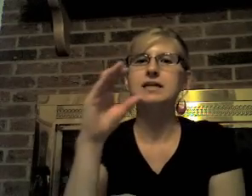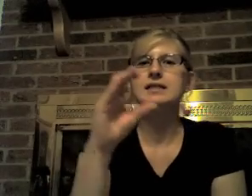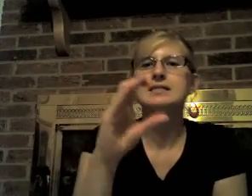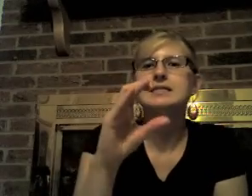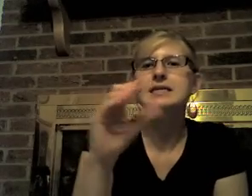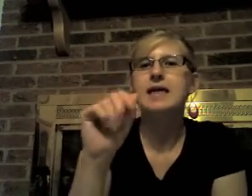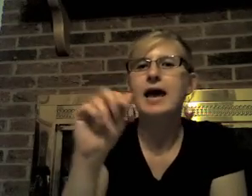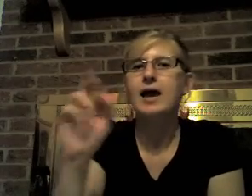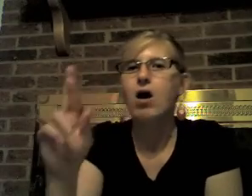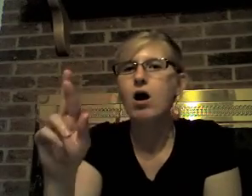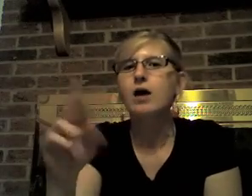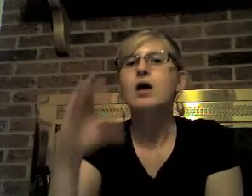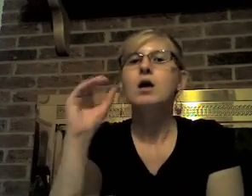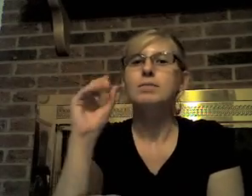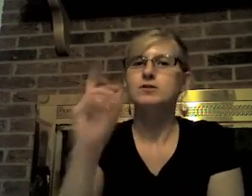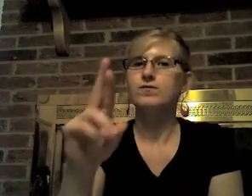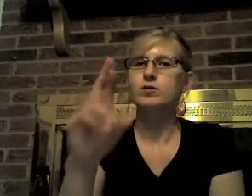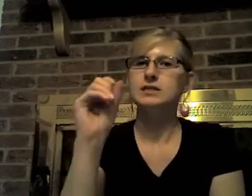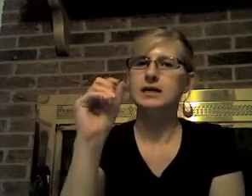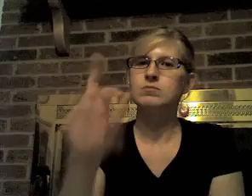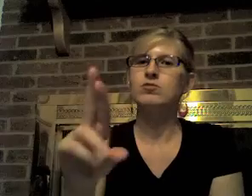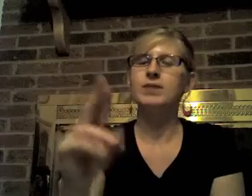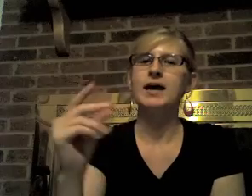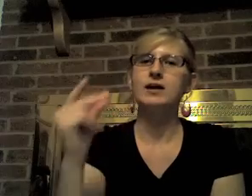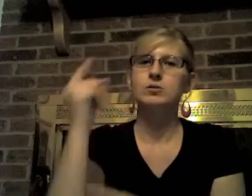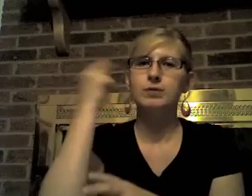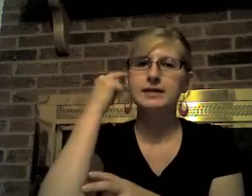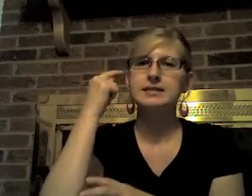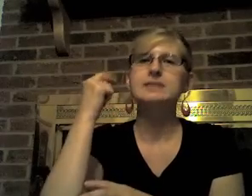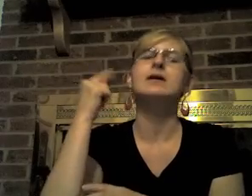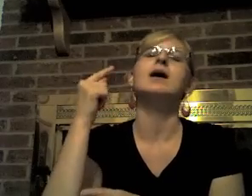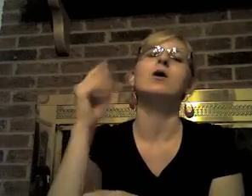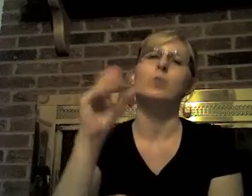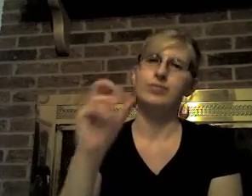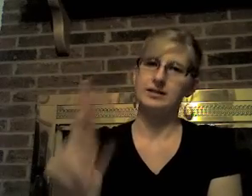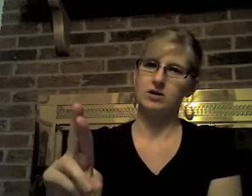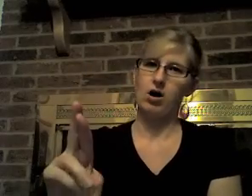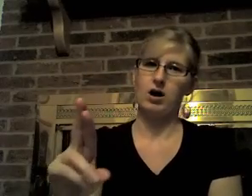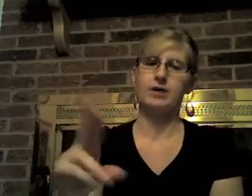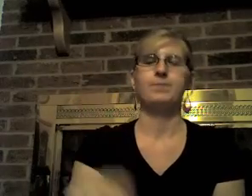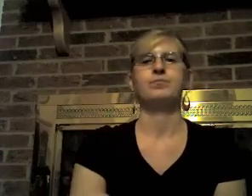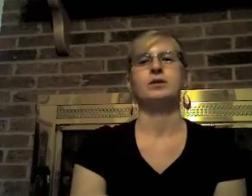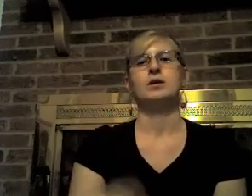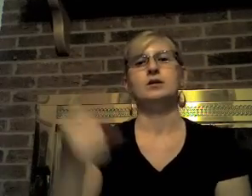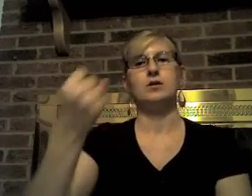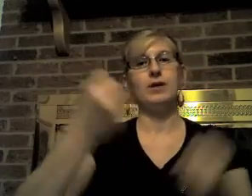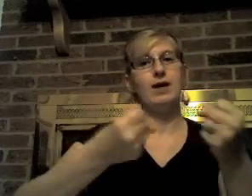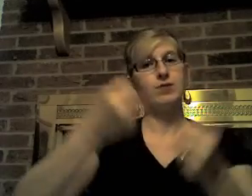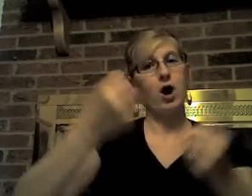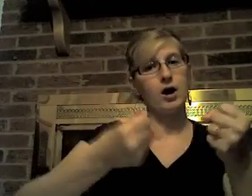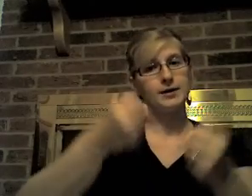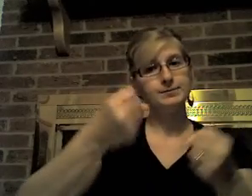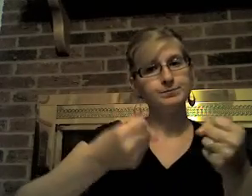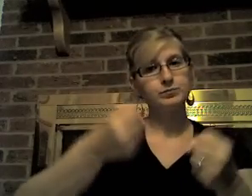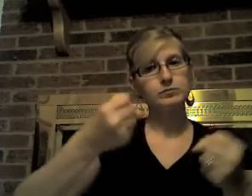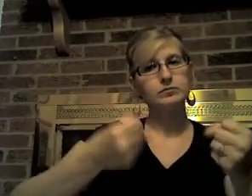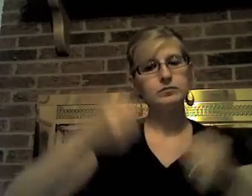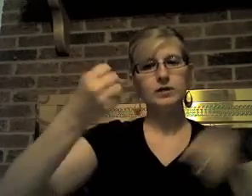on the C-A-R, but you're focusing on the movement and your brain says, oh, that's car. So we have car, like